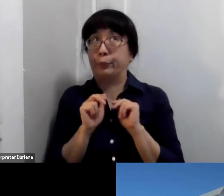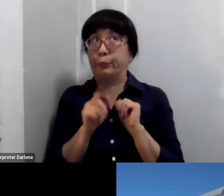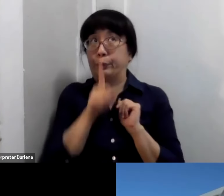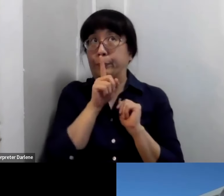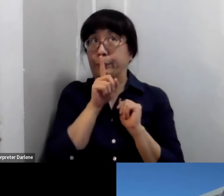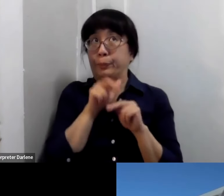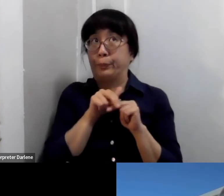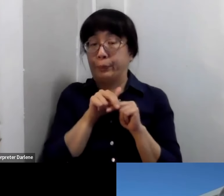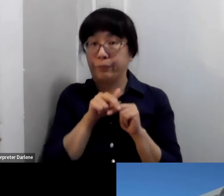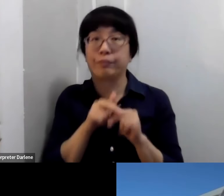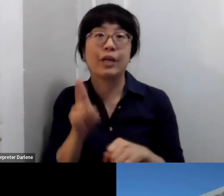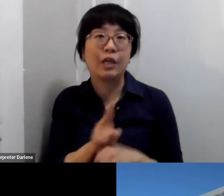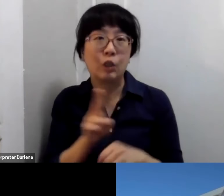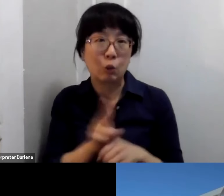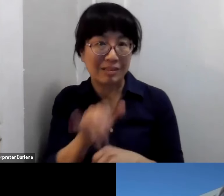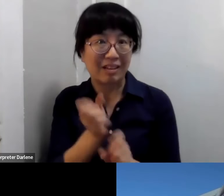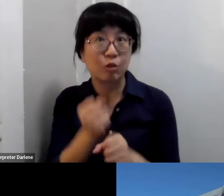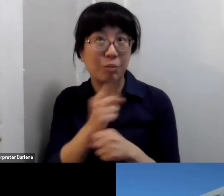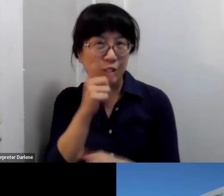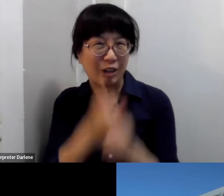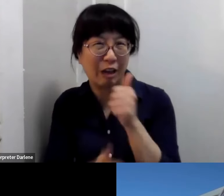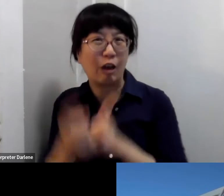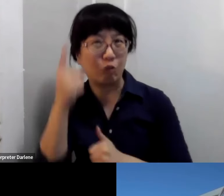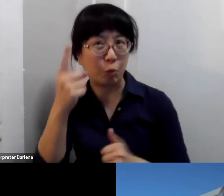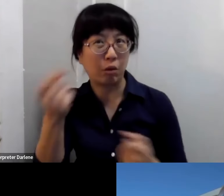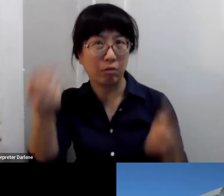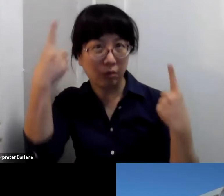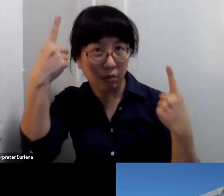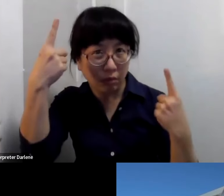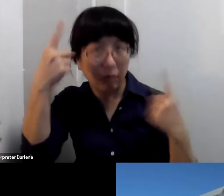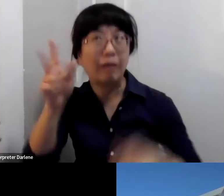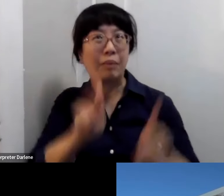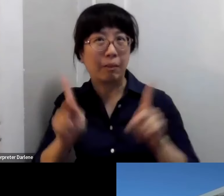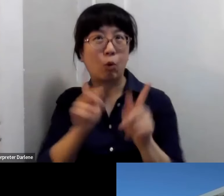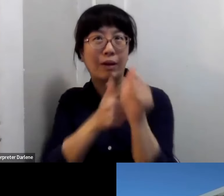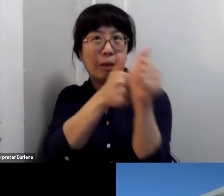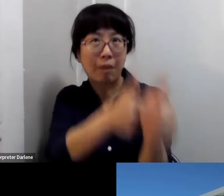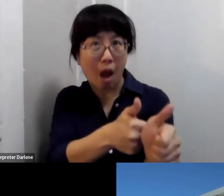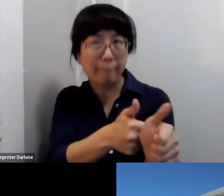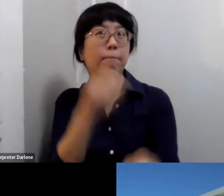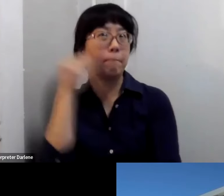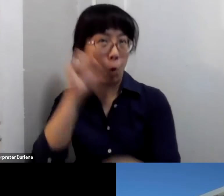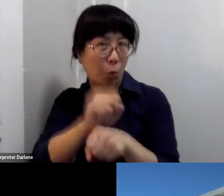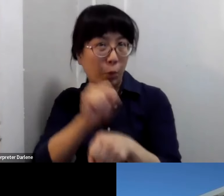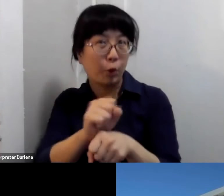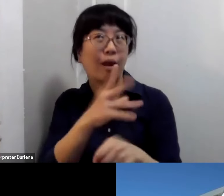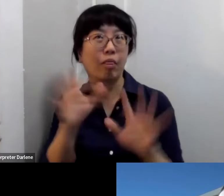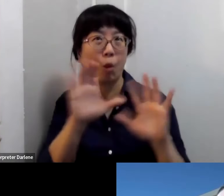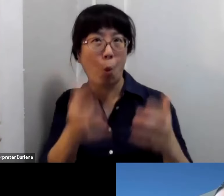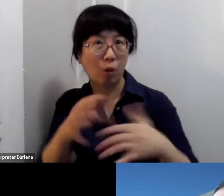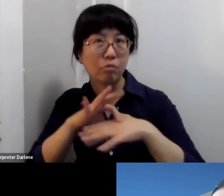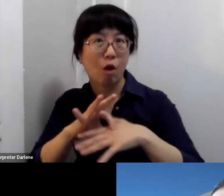They use checking for understanding to make sure that everyone's on the same page and people are keeping up with their homework and their course content.